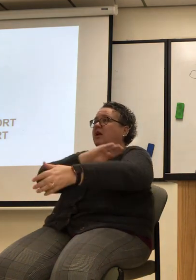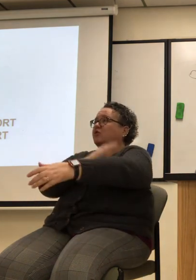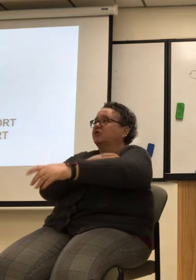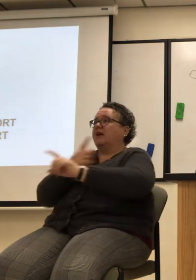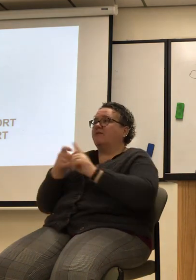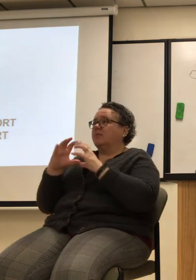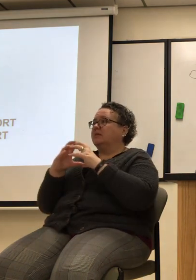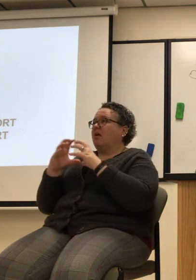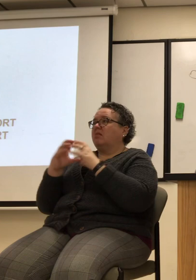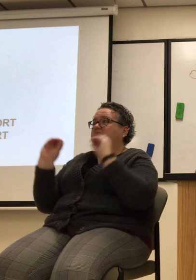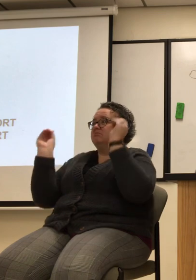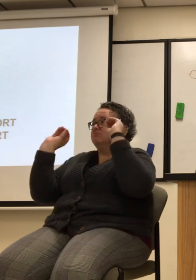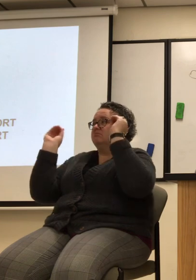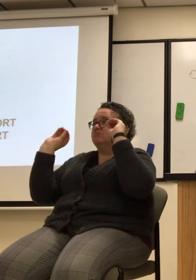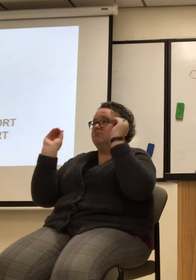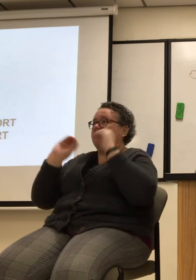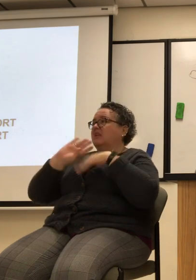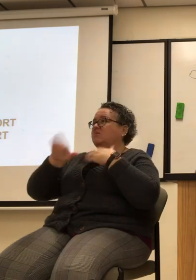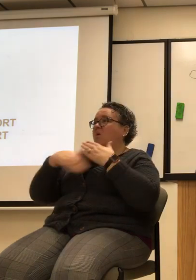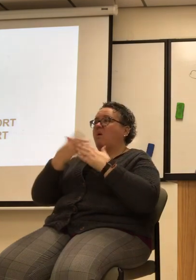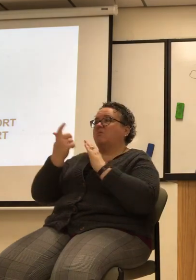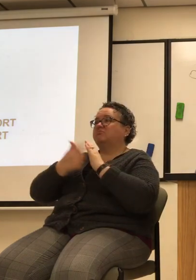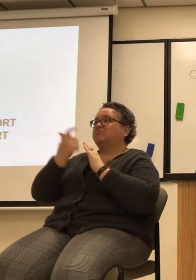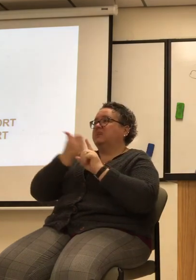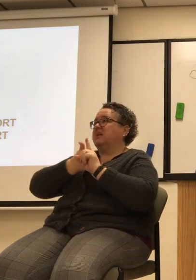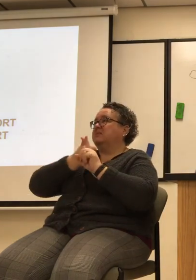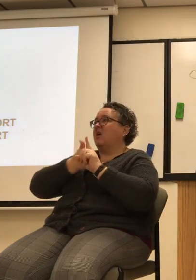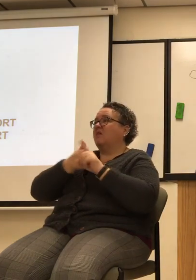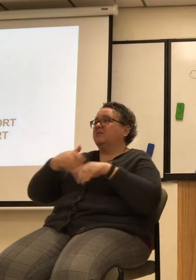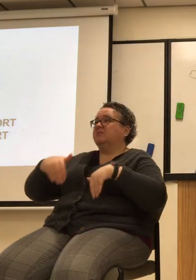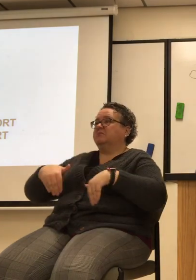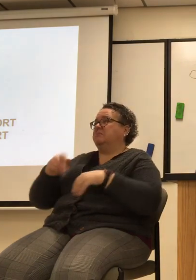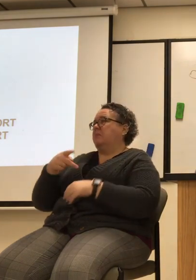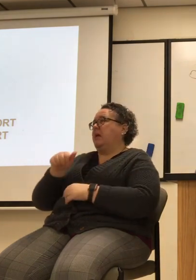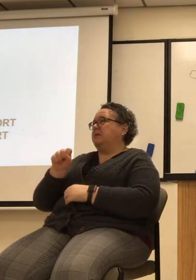cell. It's all passive.